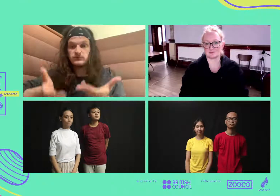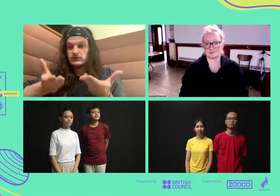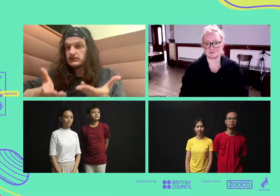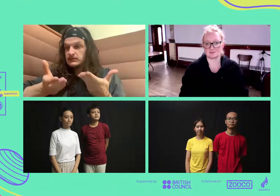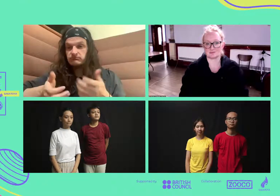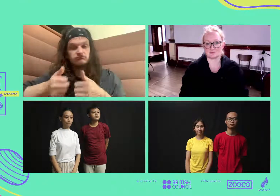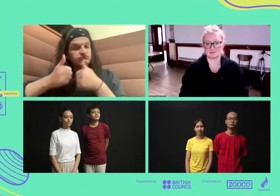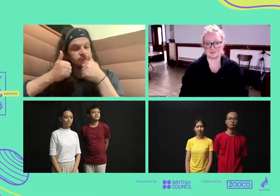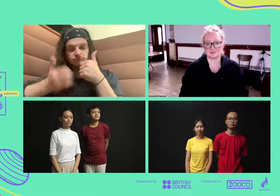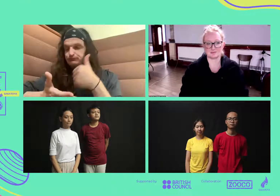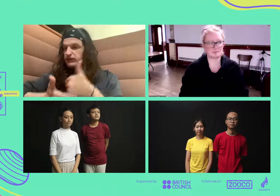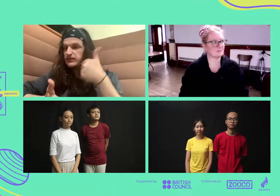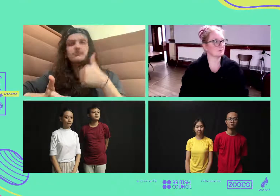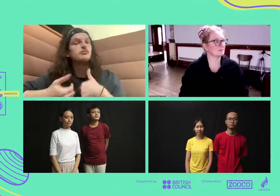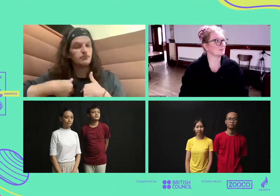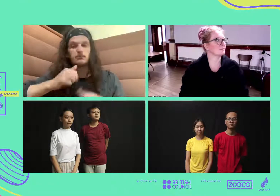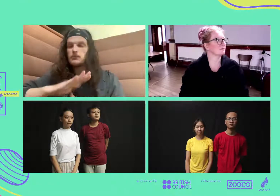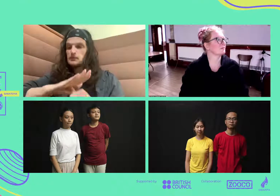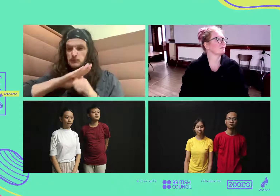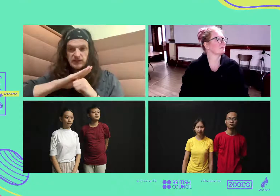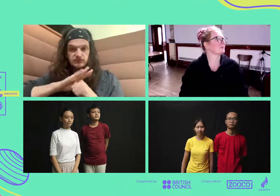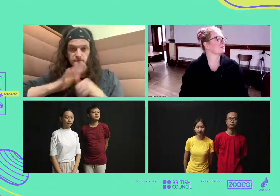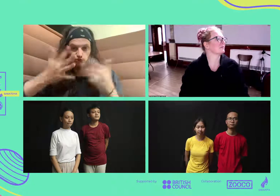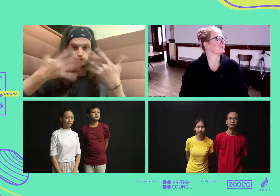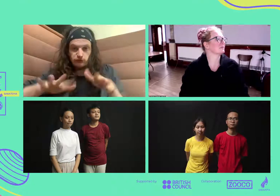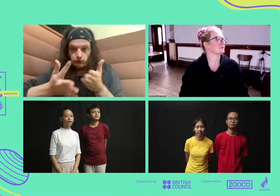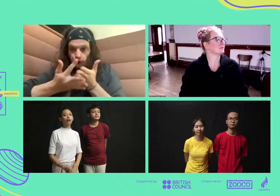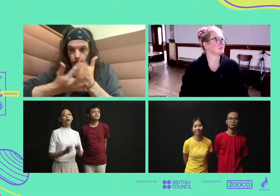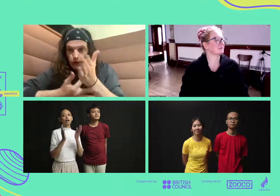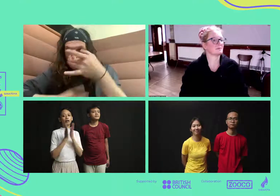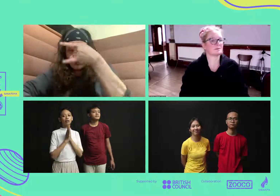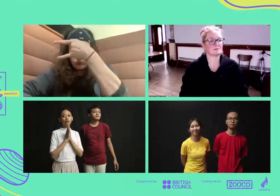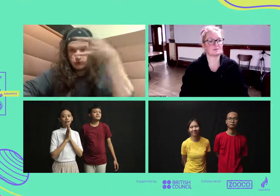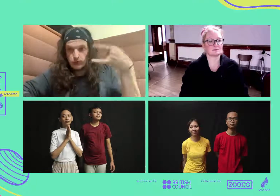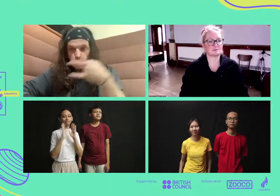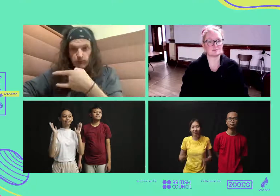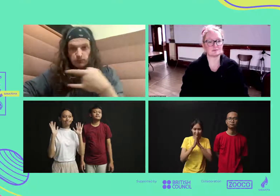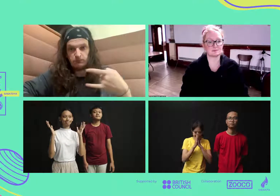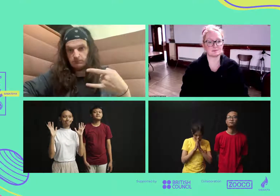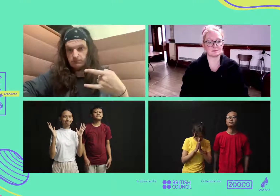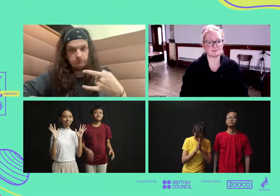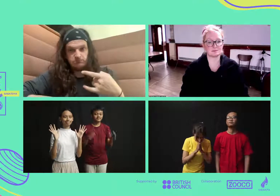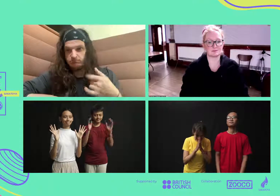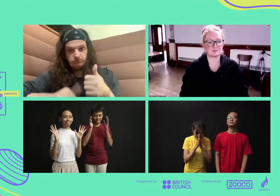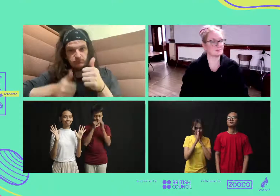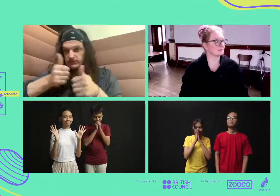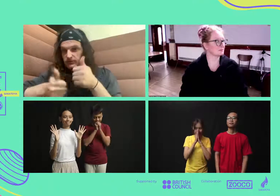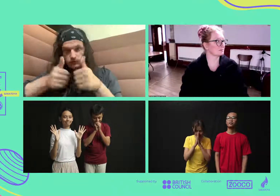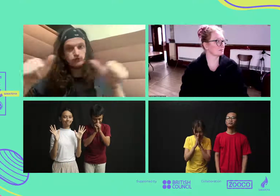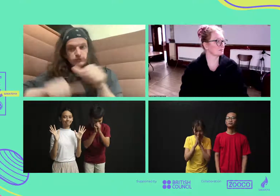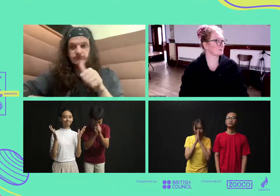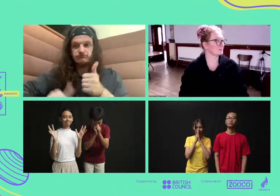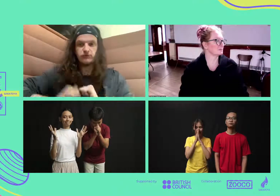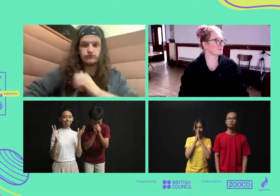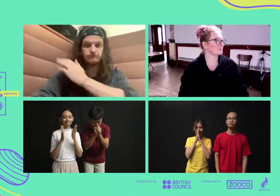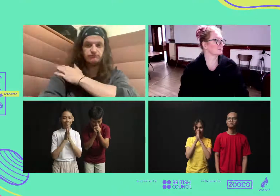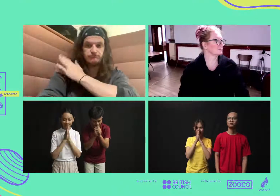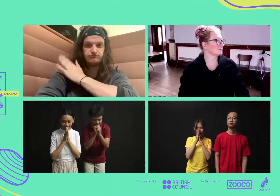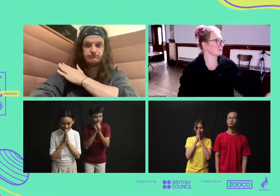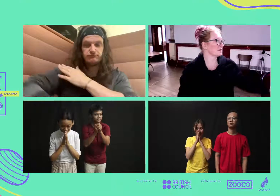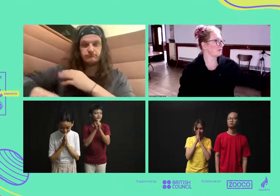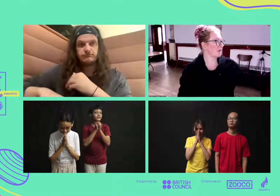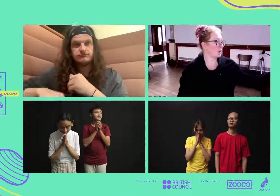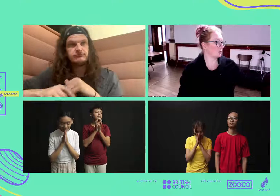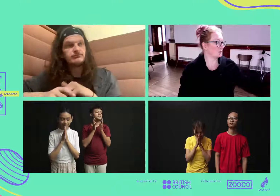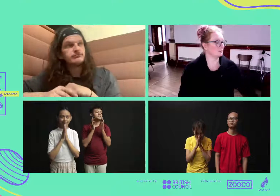So basically, what you've done today is brilliant. It's fantastic. I'm very impressed with you. And doing it through Zoom is